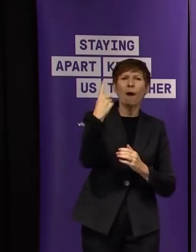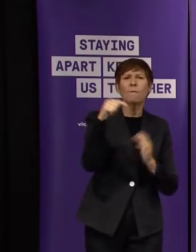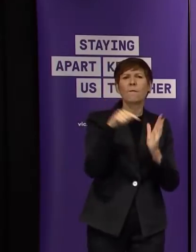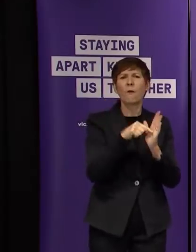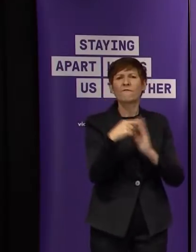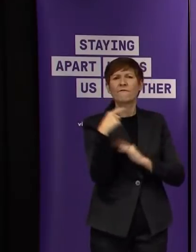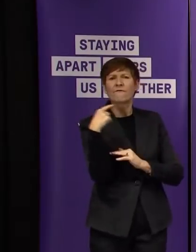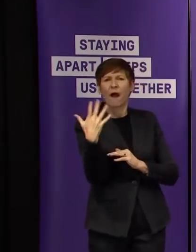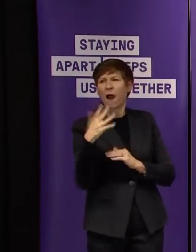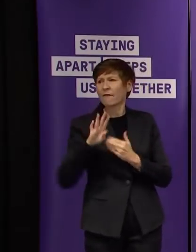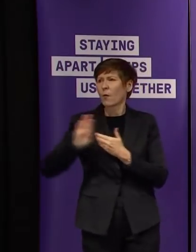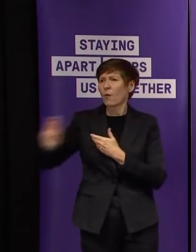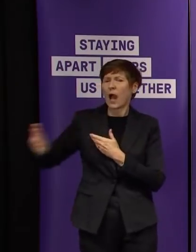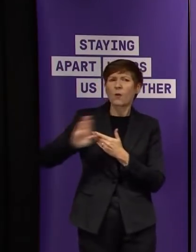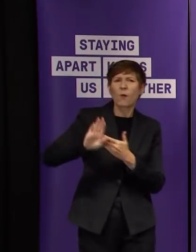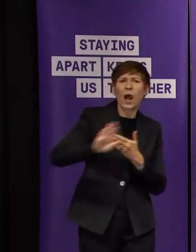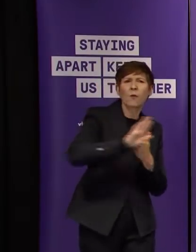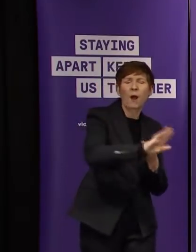screening,